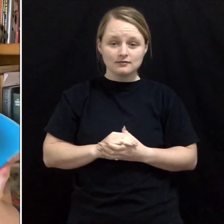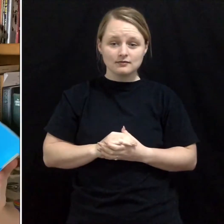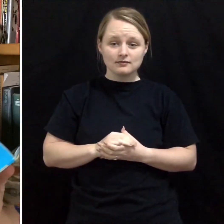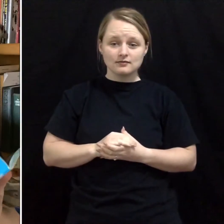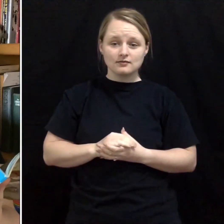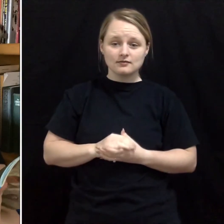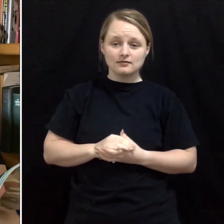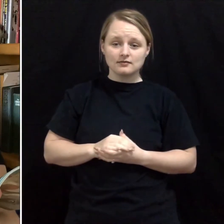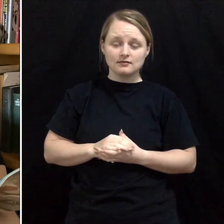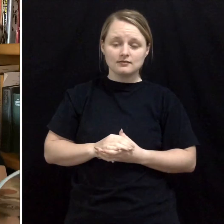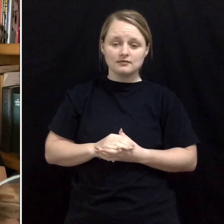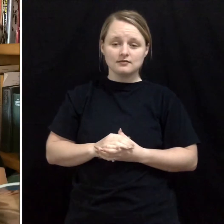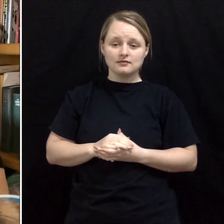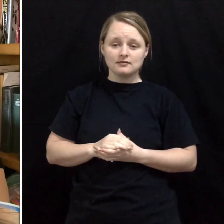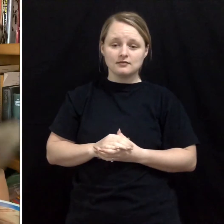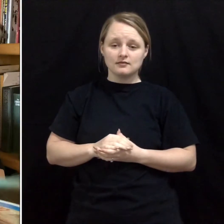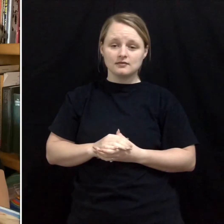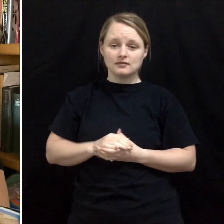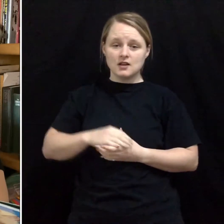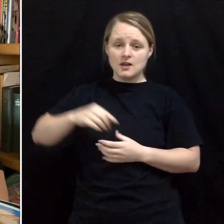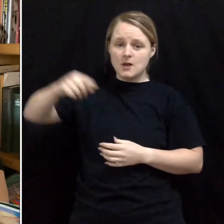ha.